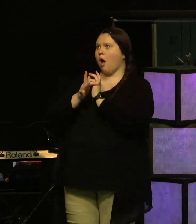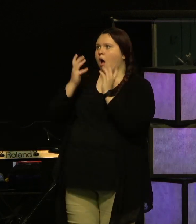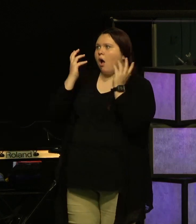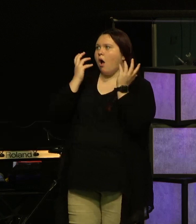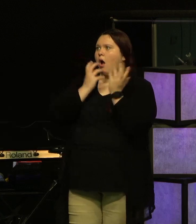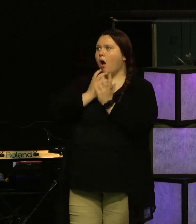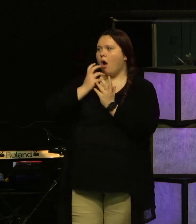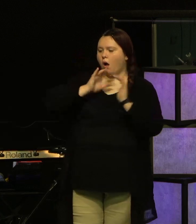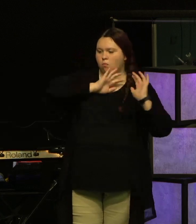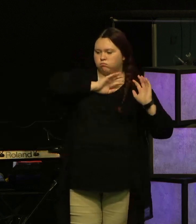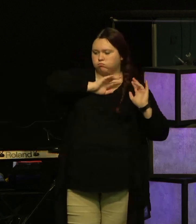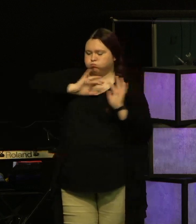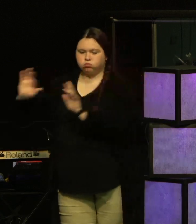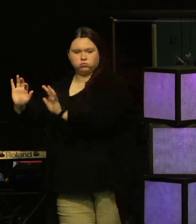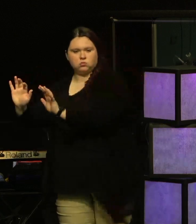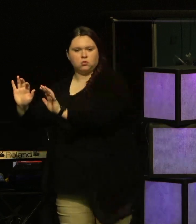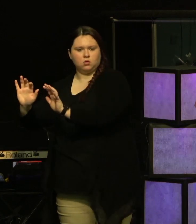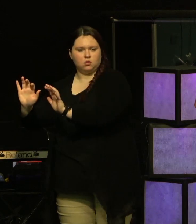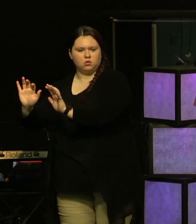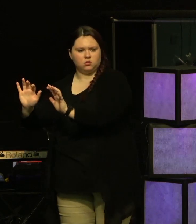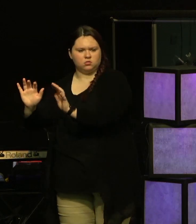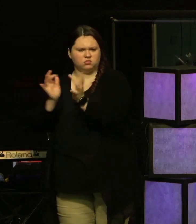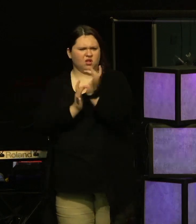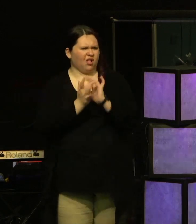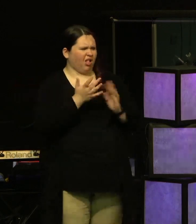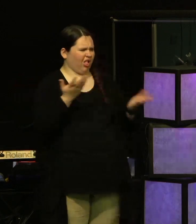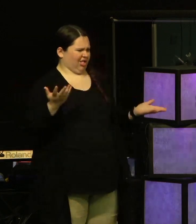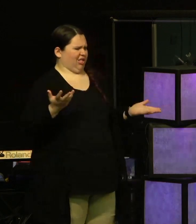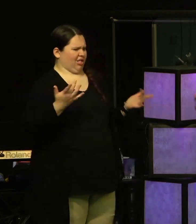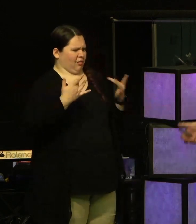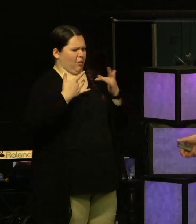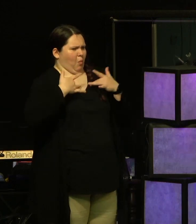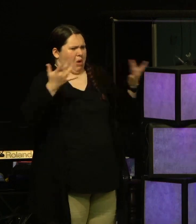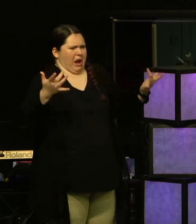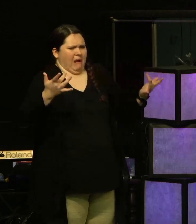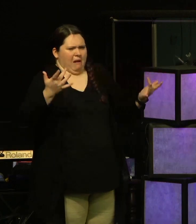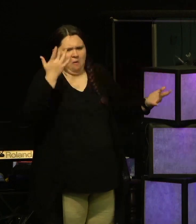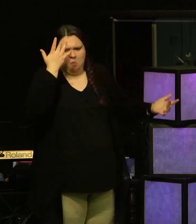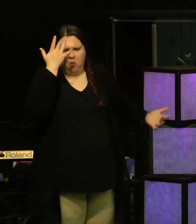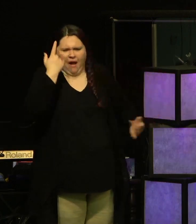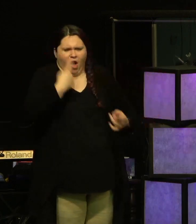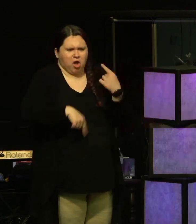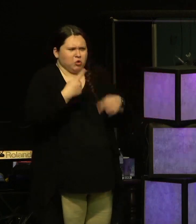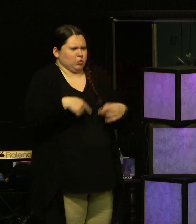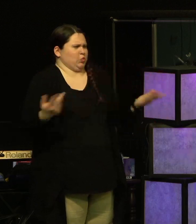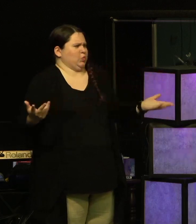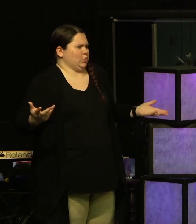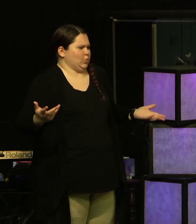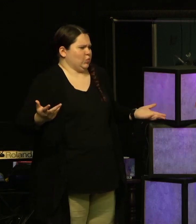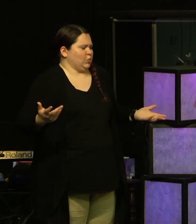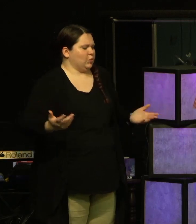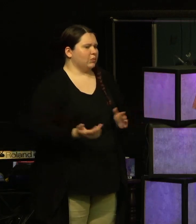greet him. And Jesus' first question was, what is all this arguing about?